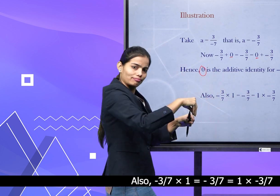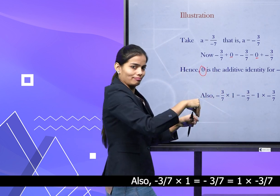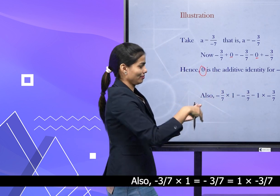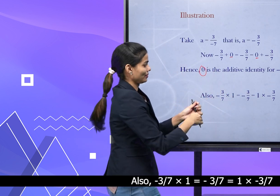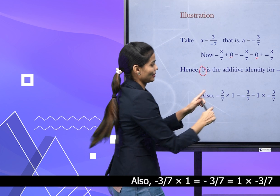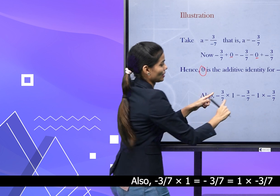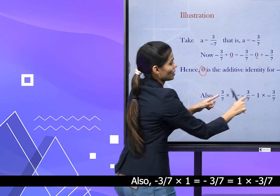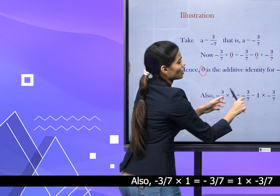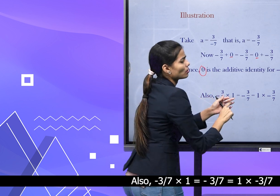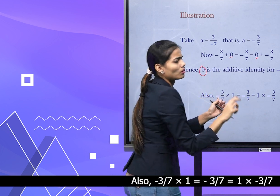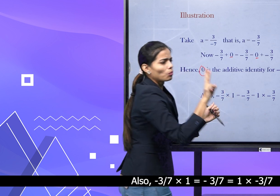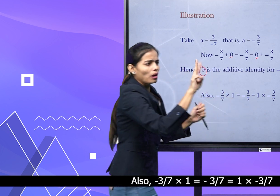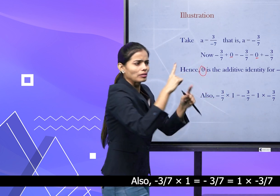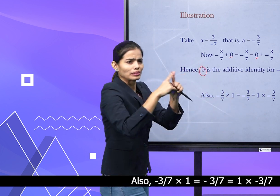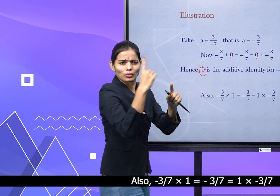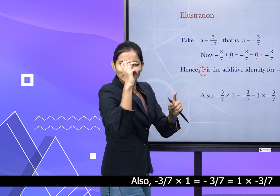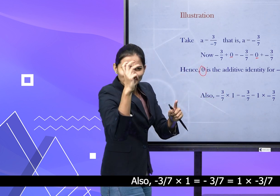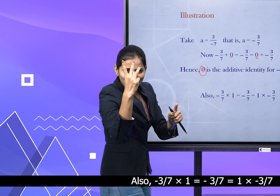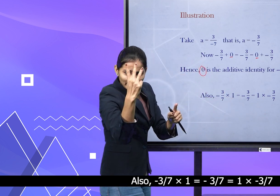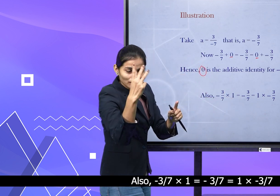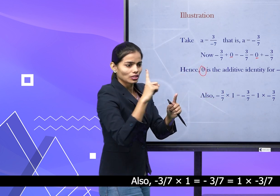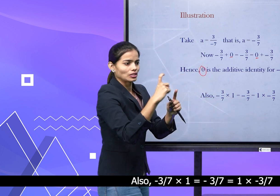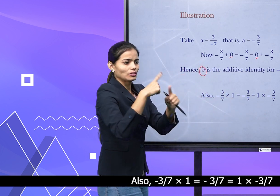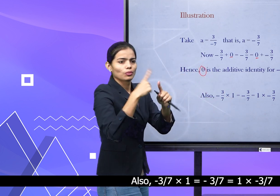is equal to 1 into minus 3 by 7.